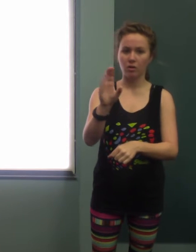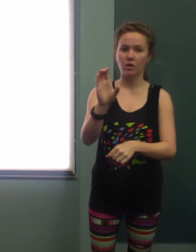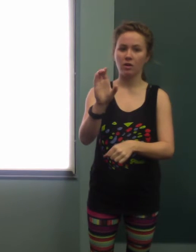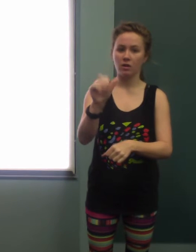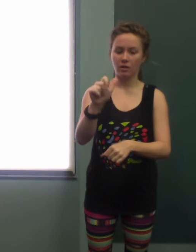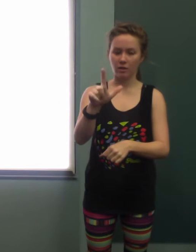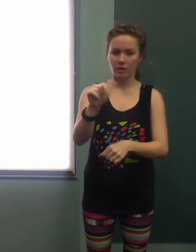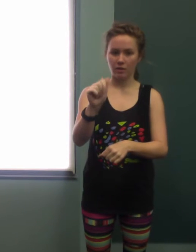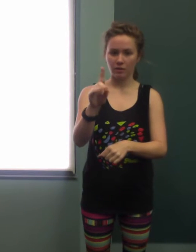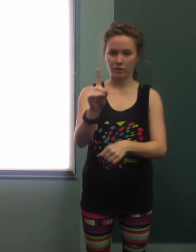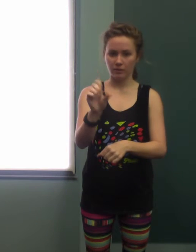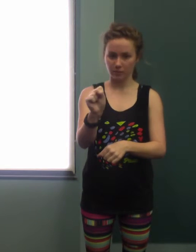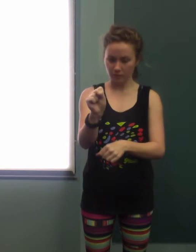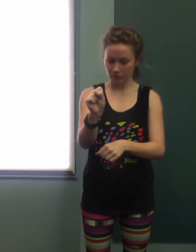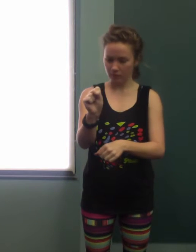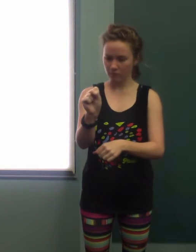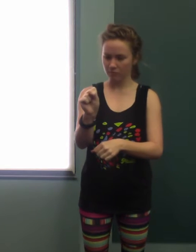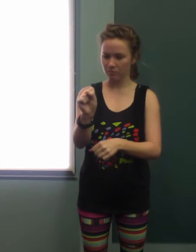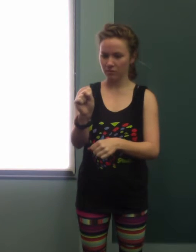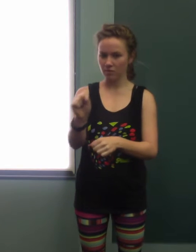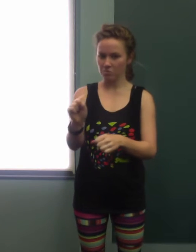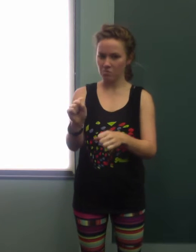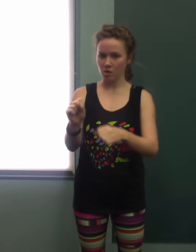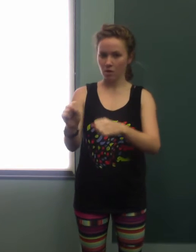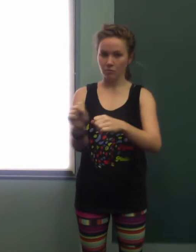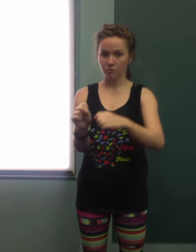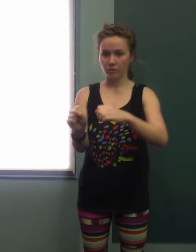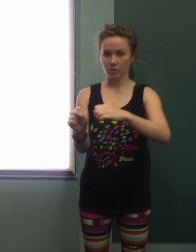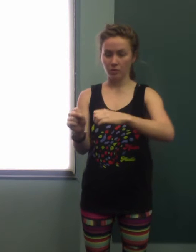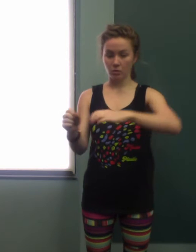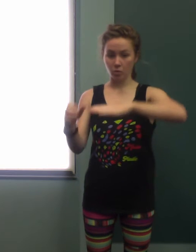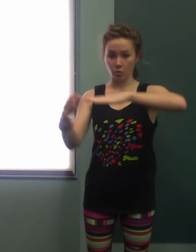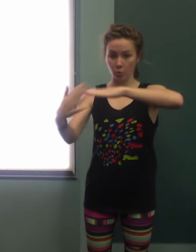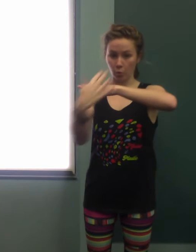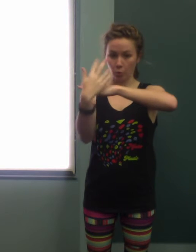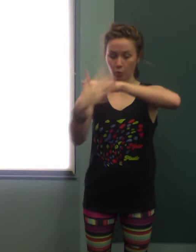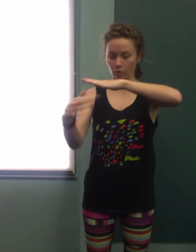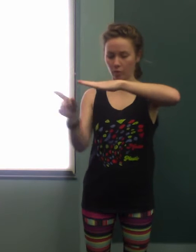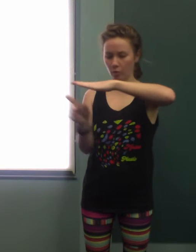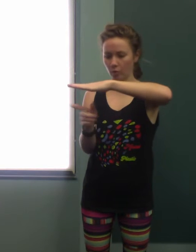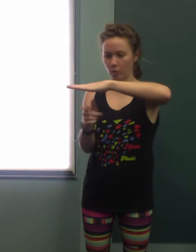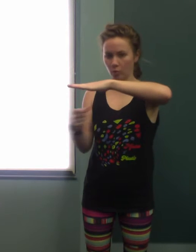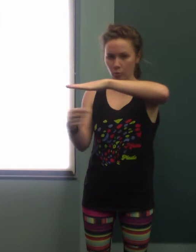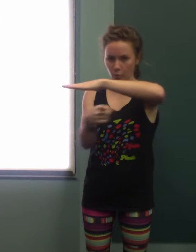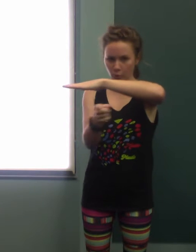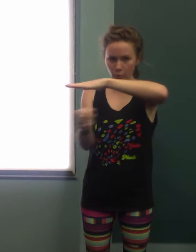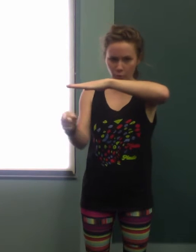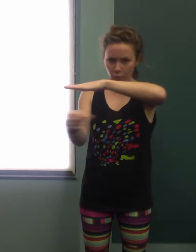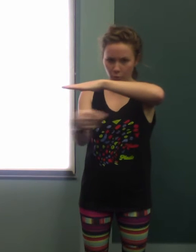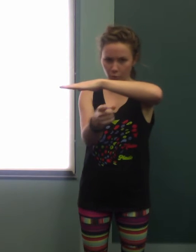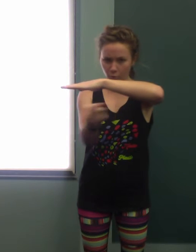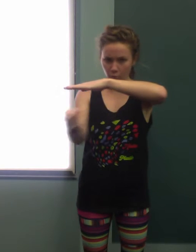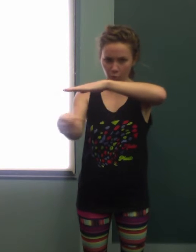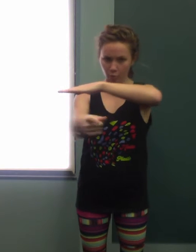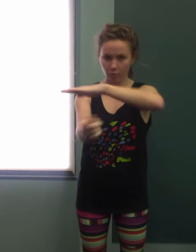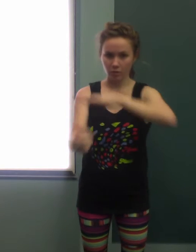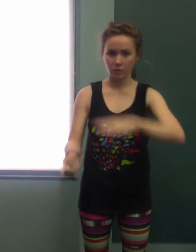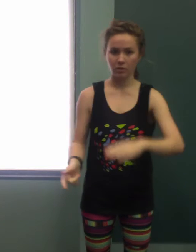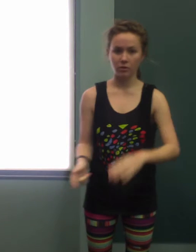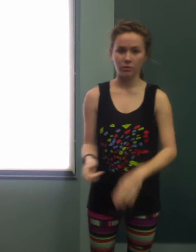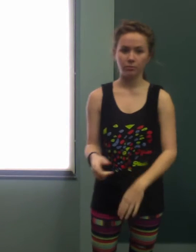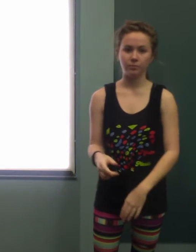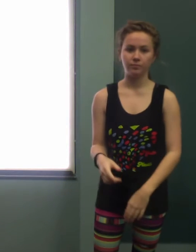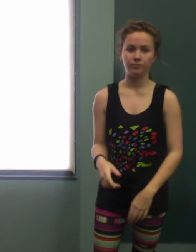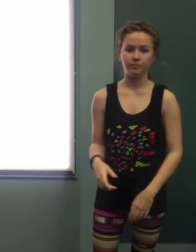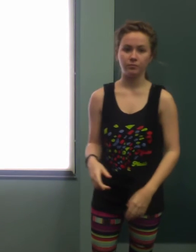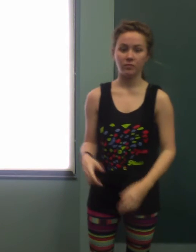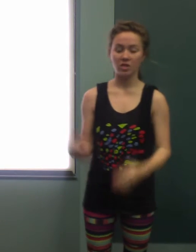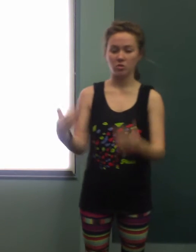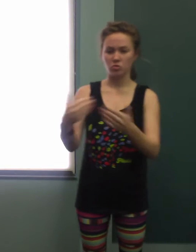introduction of newer and more powerful naval artillery ushered in a new era of war at